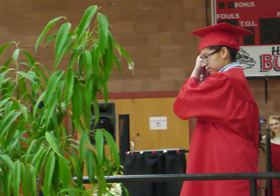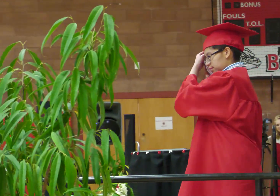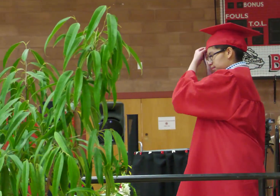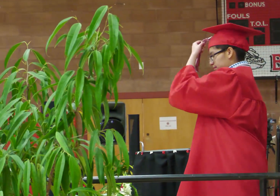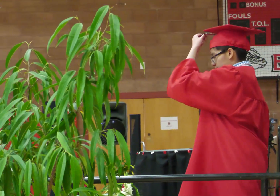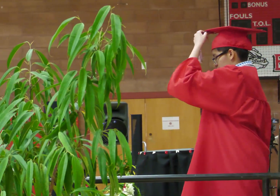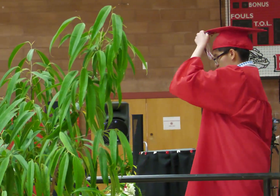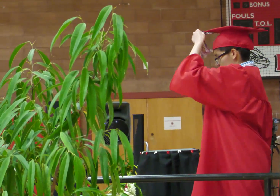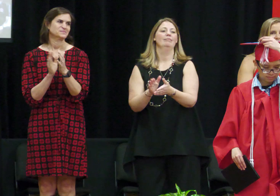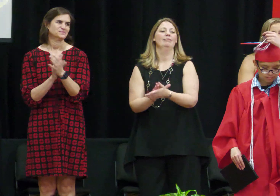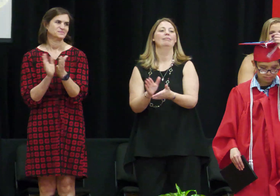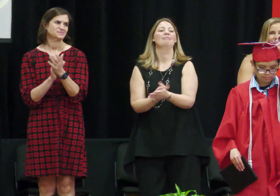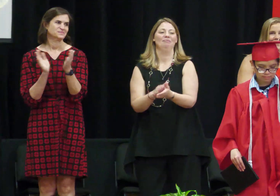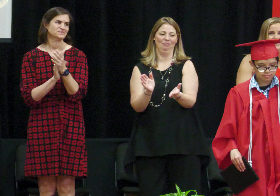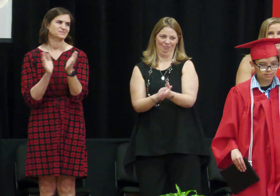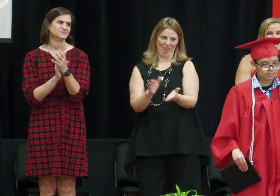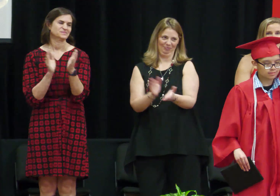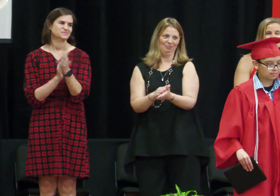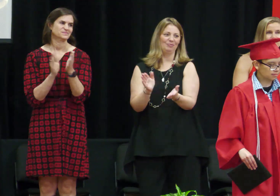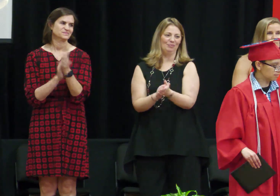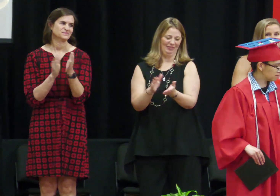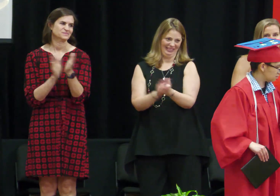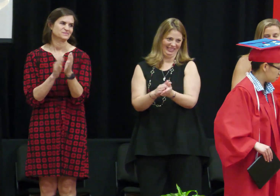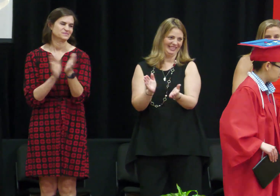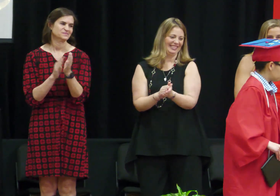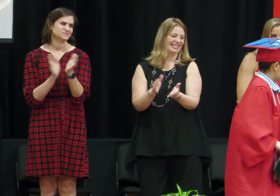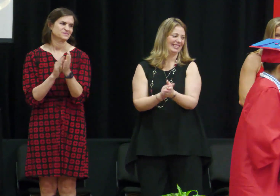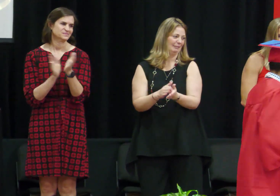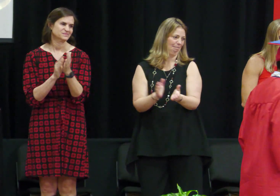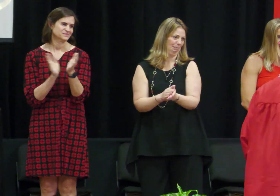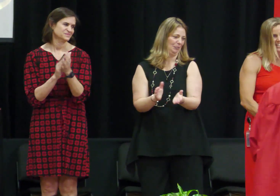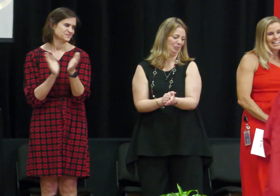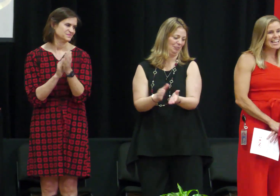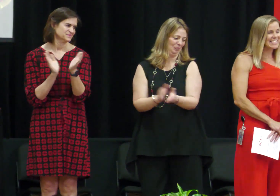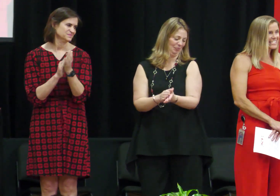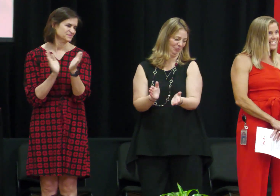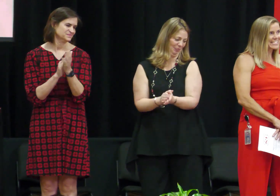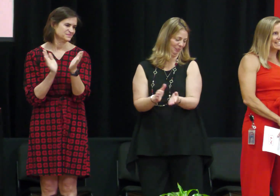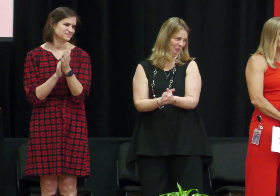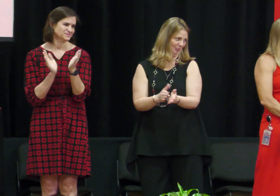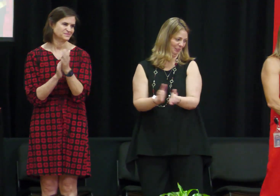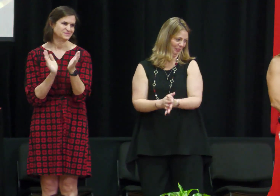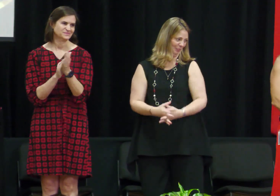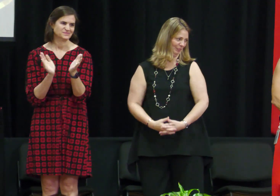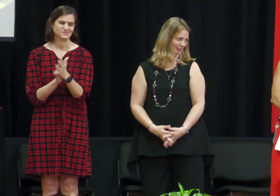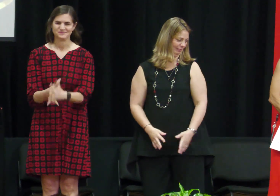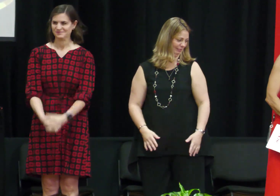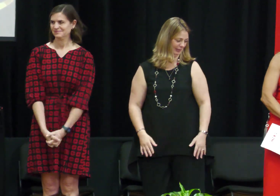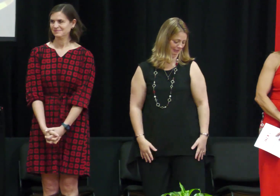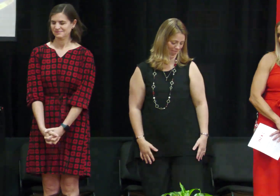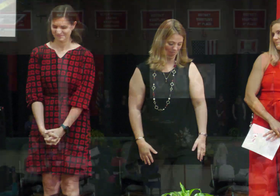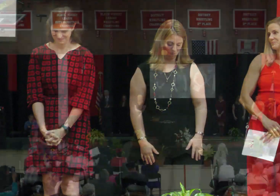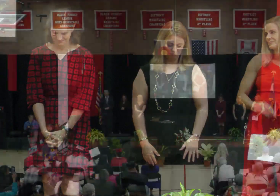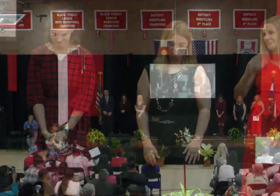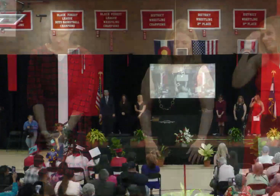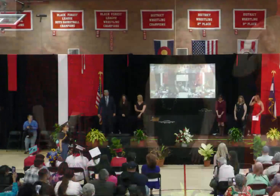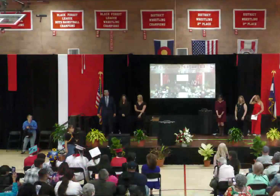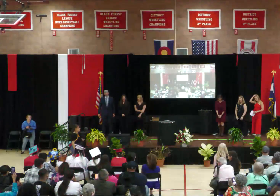stands facing west, turns tassel from right to left, and is exiting the stage south side.